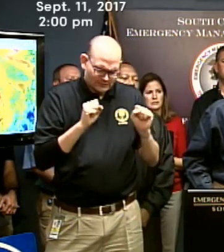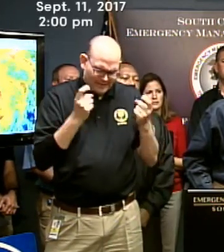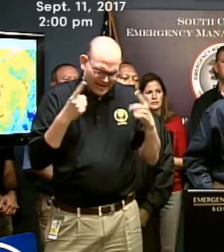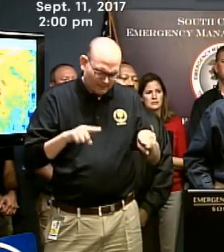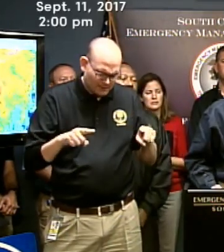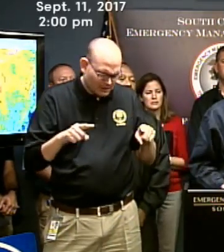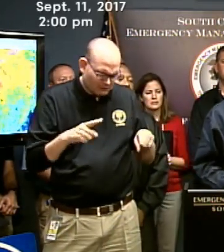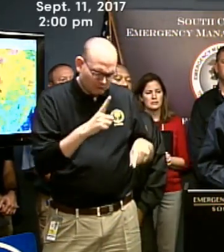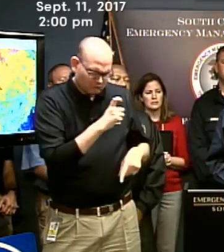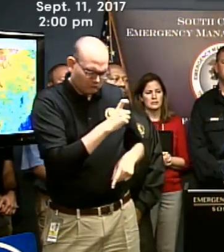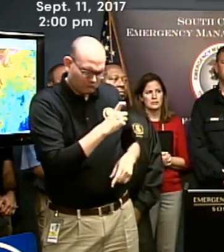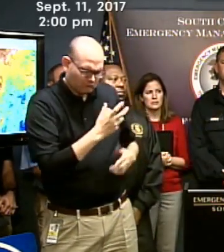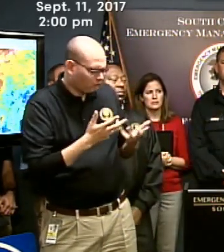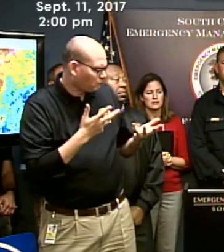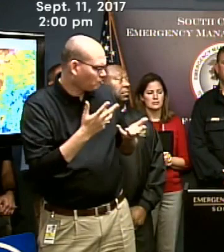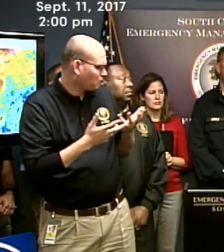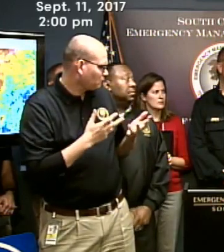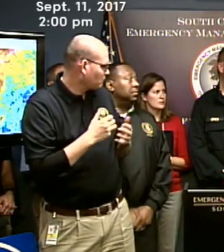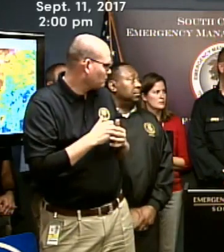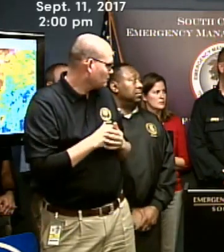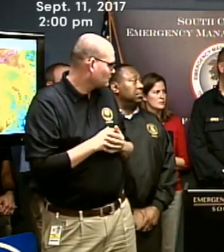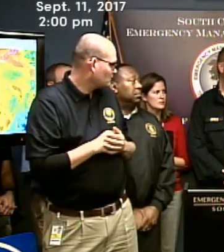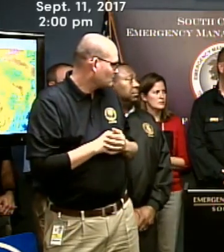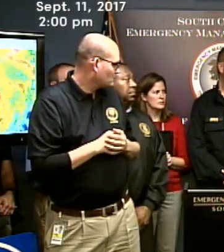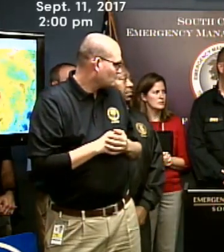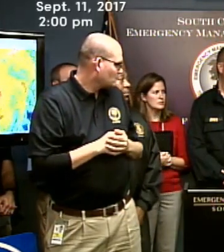tell us a little bit more about it? General?